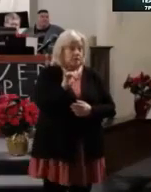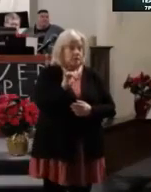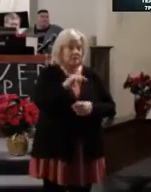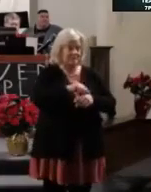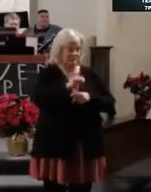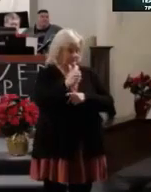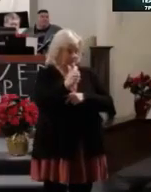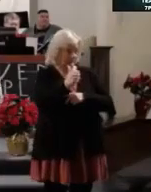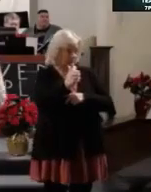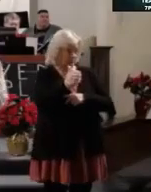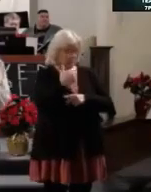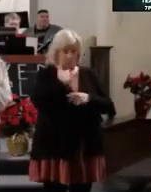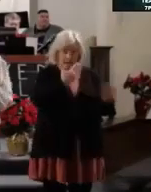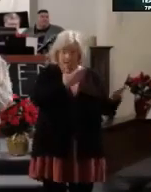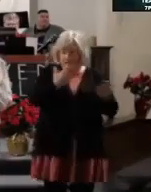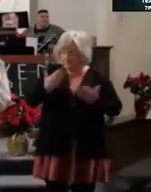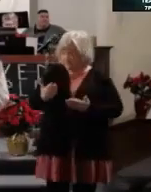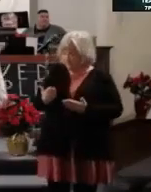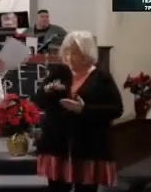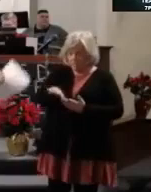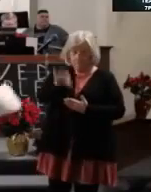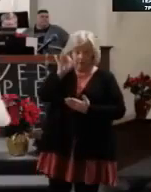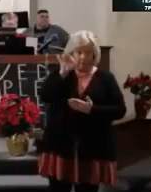a.m. Do we have a delivery? Do we need a